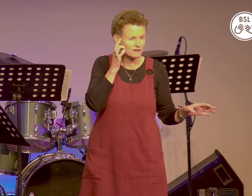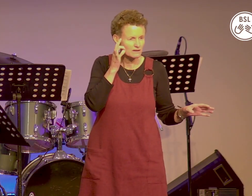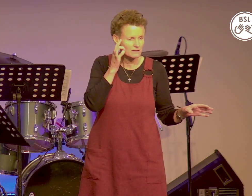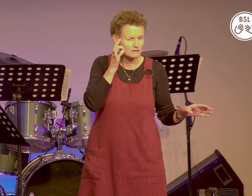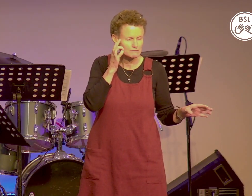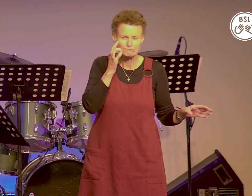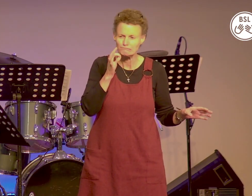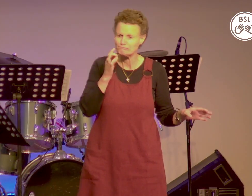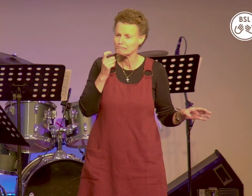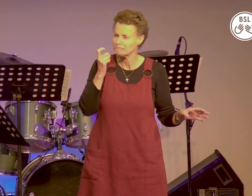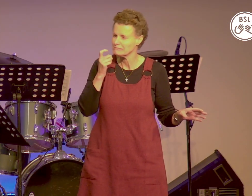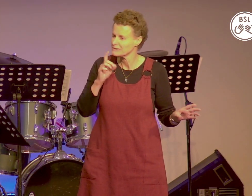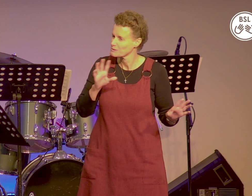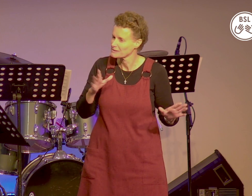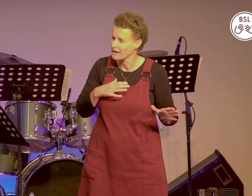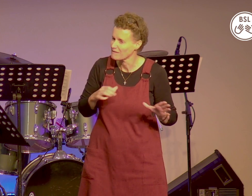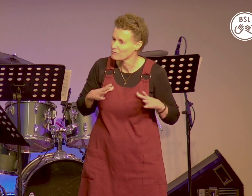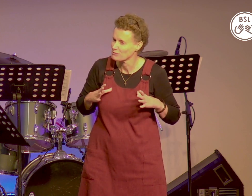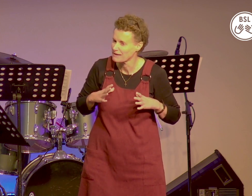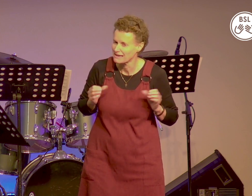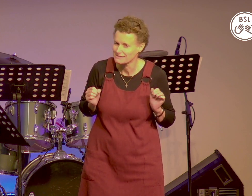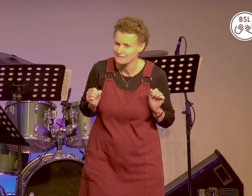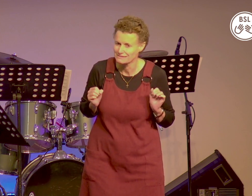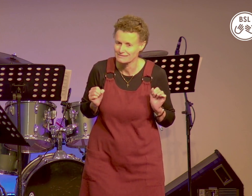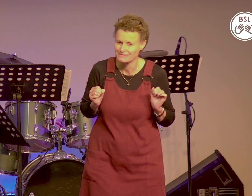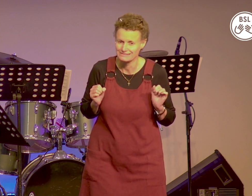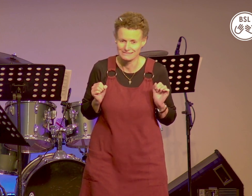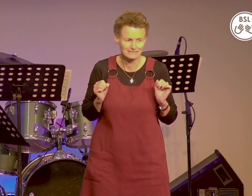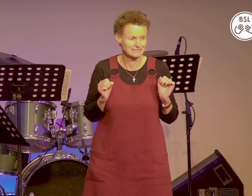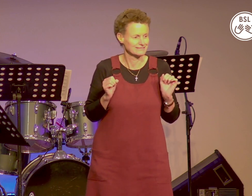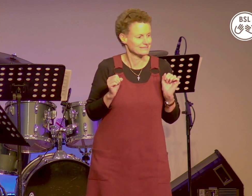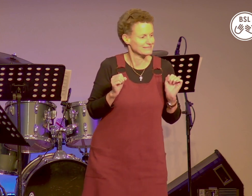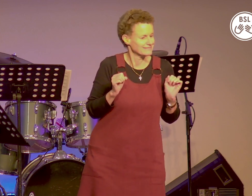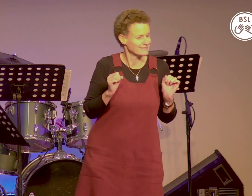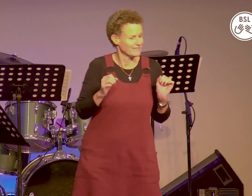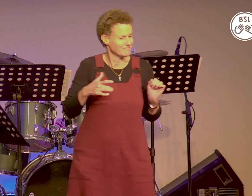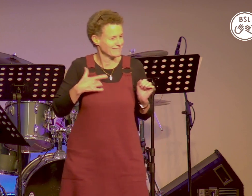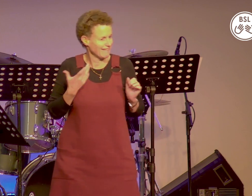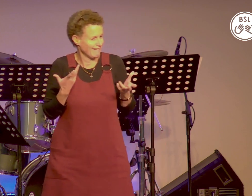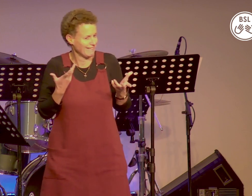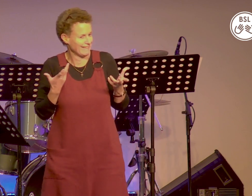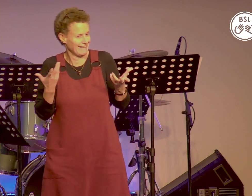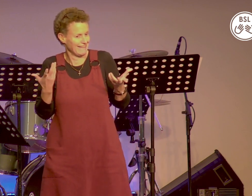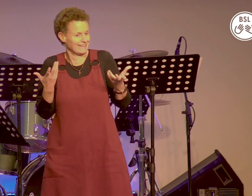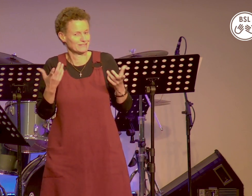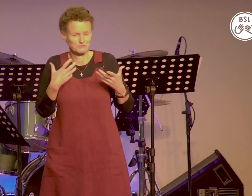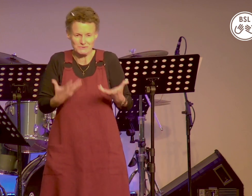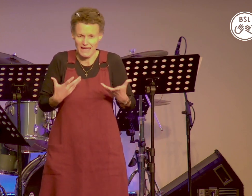and you've got no water. Now, they don't sound very prepared, do they?